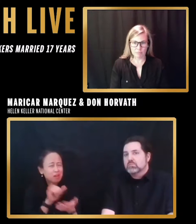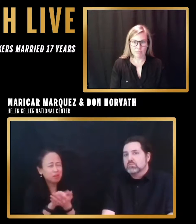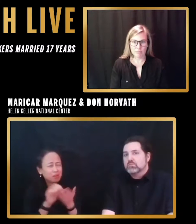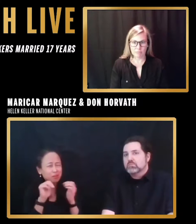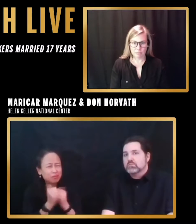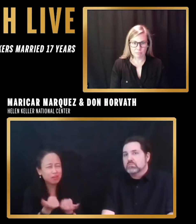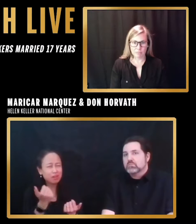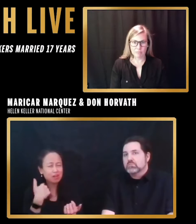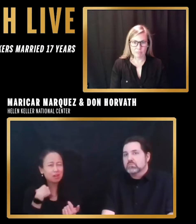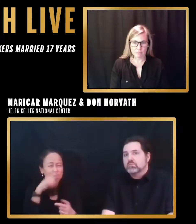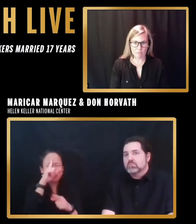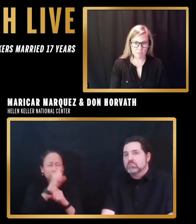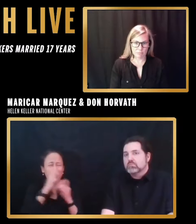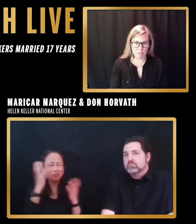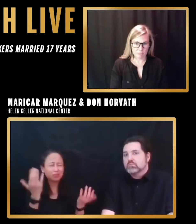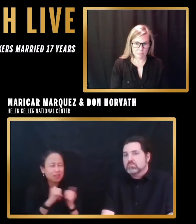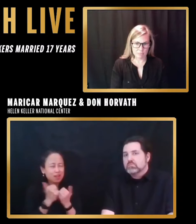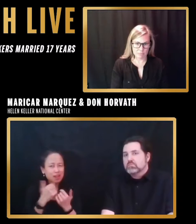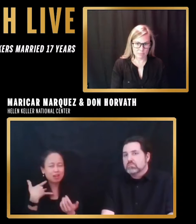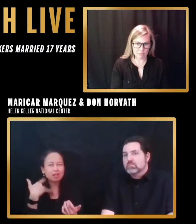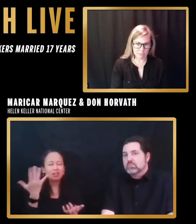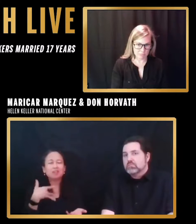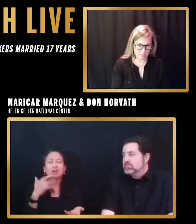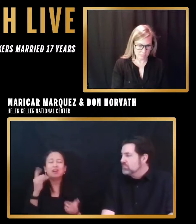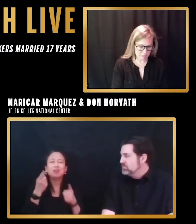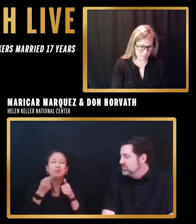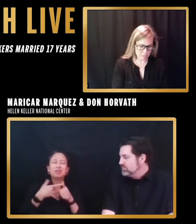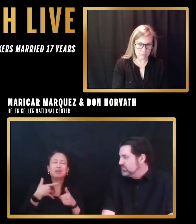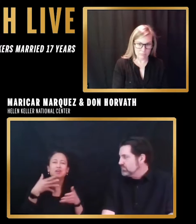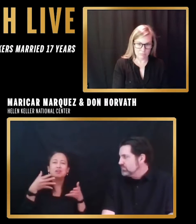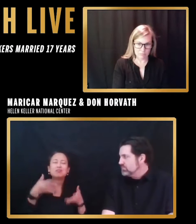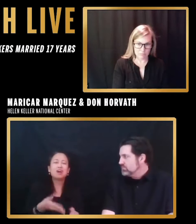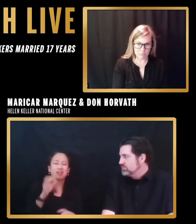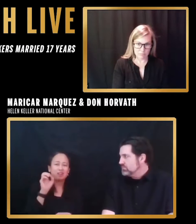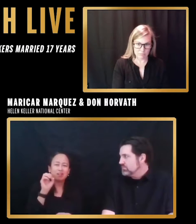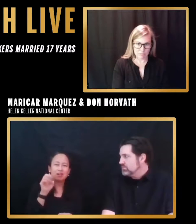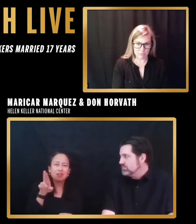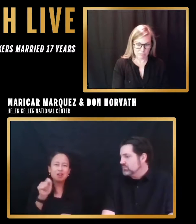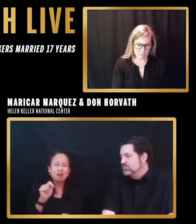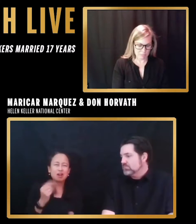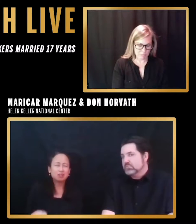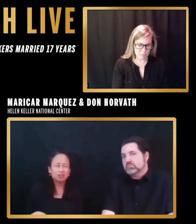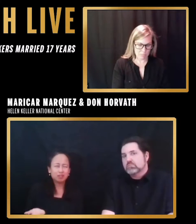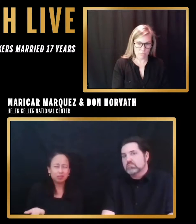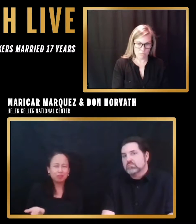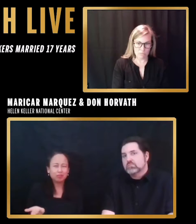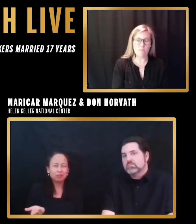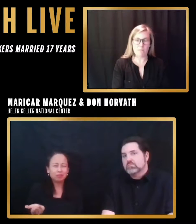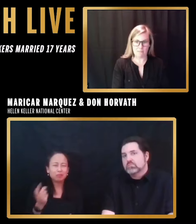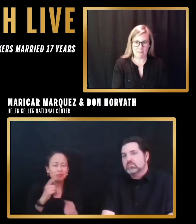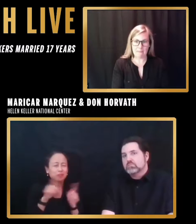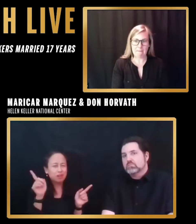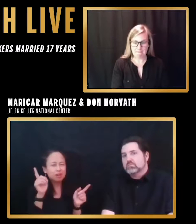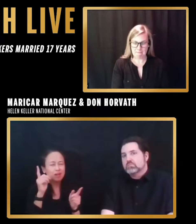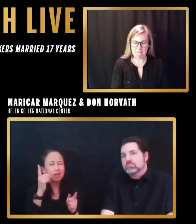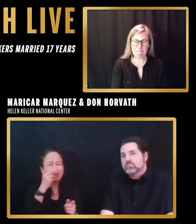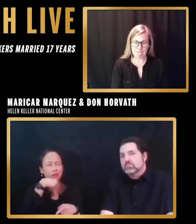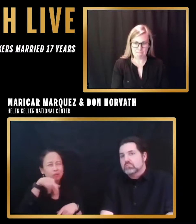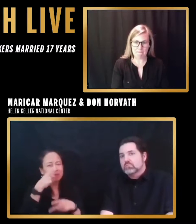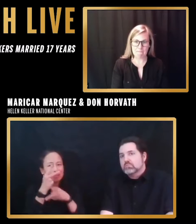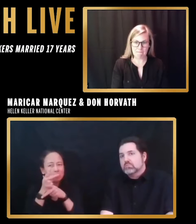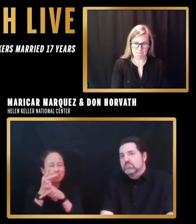accessibility. So it's impossible to use Zoom with JAWS to make it accessible on a Braille